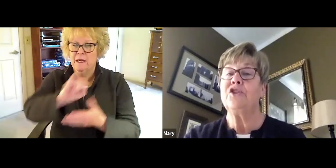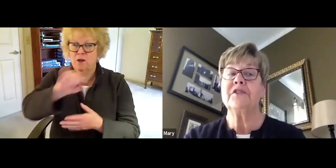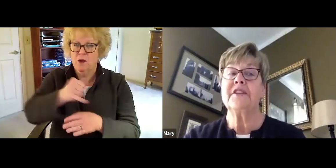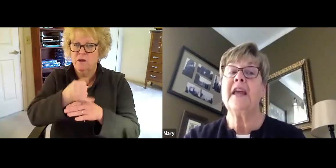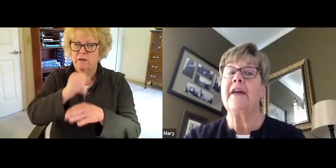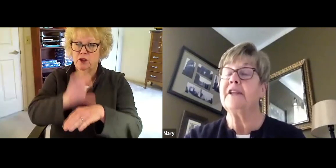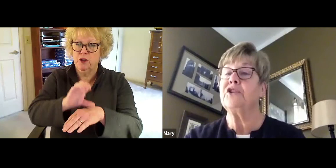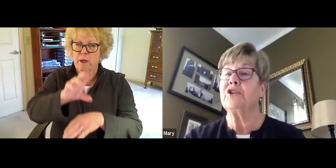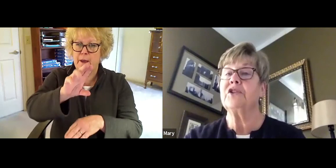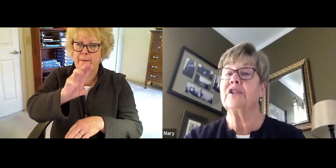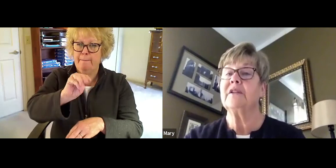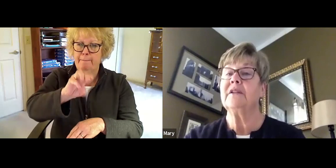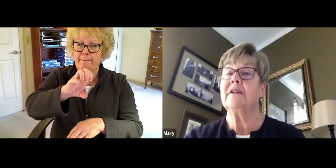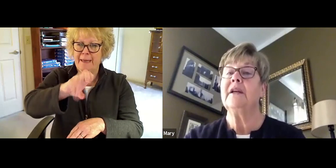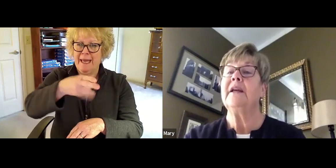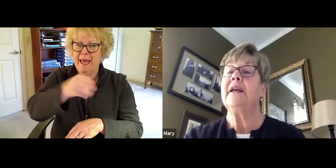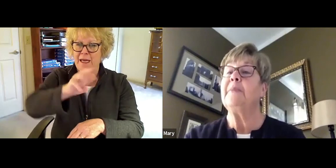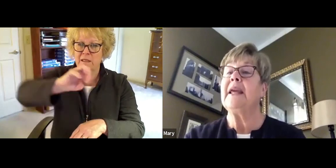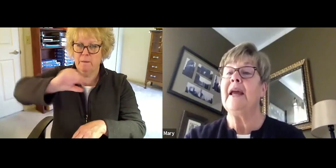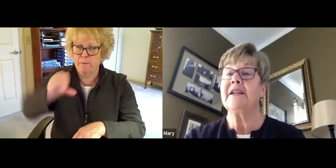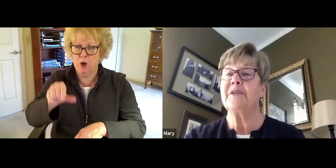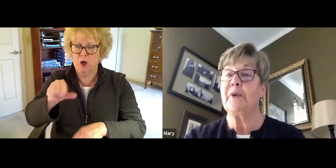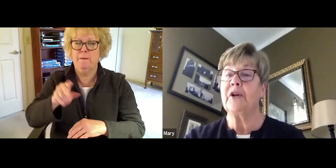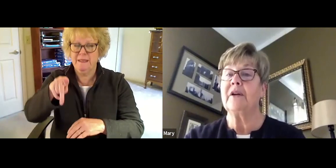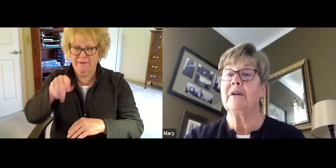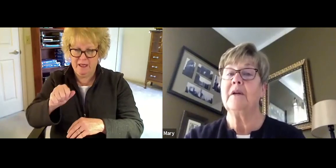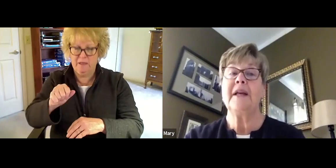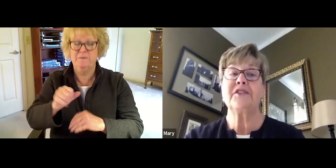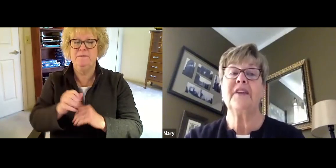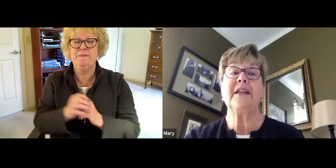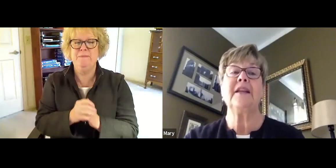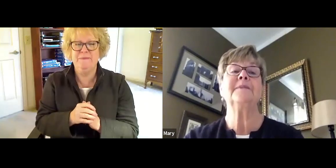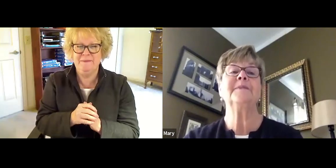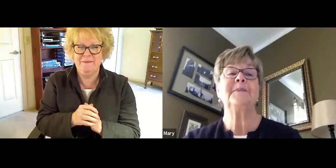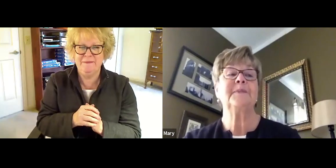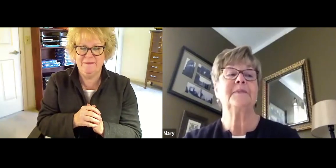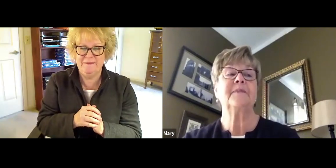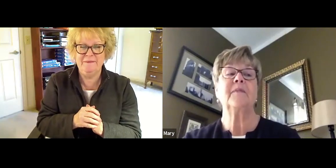St. Joseph Catholic Church in Mechanicsburg, Pennsylvania.